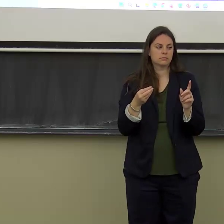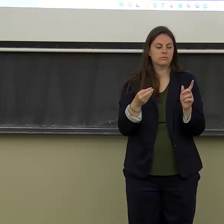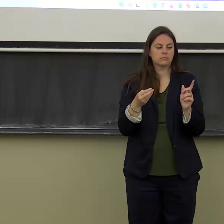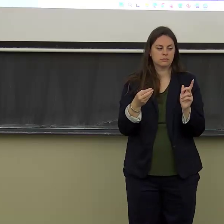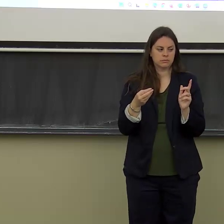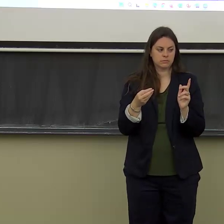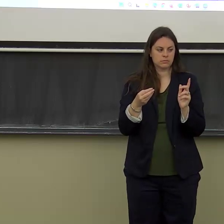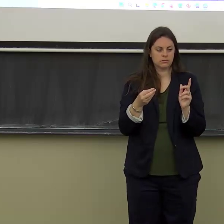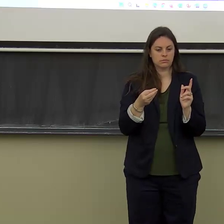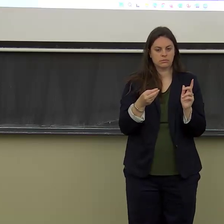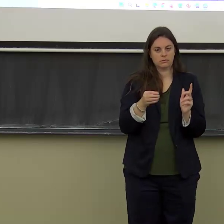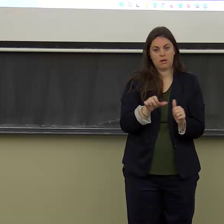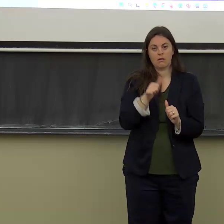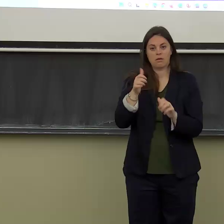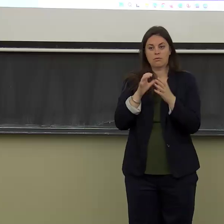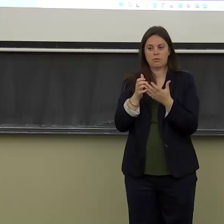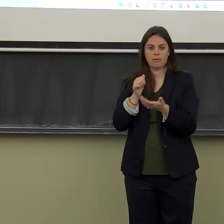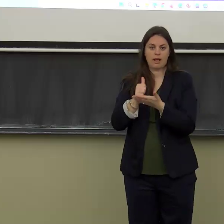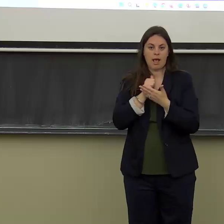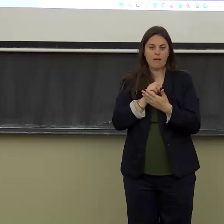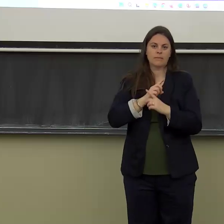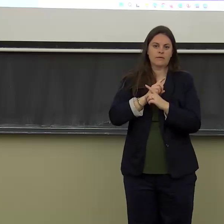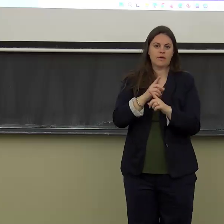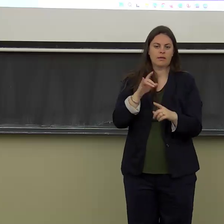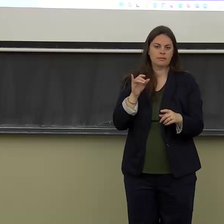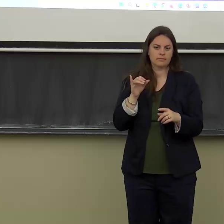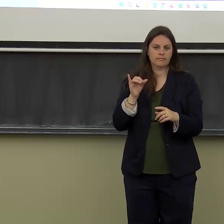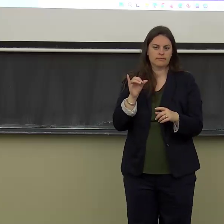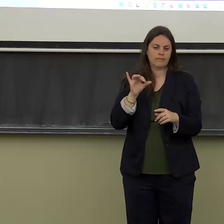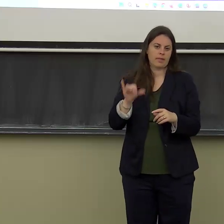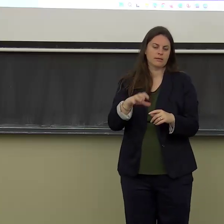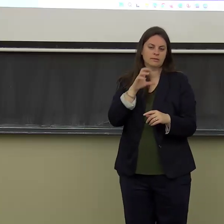group that can help us defend this. Jean, you were.